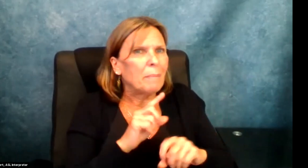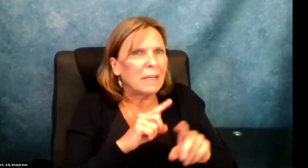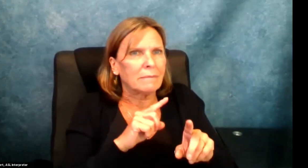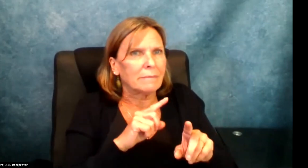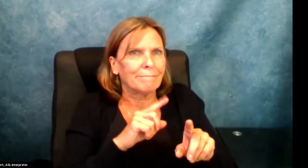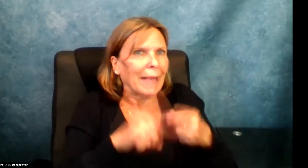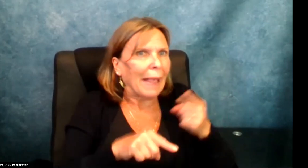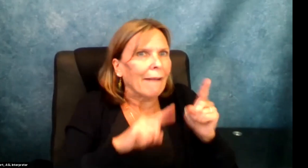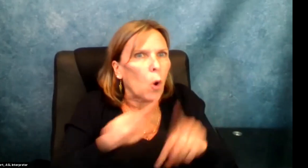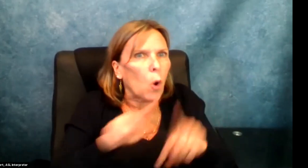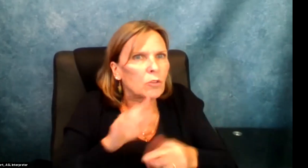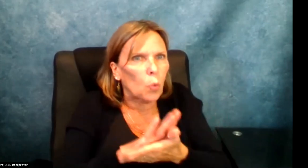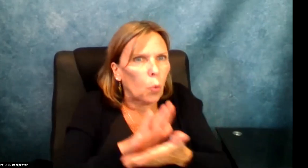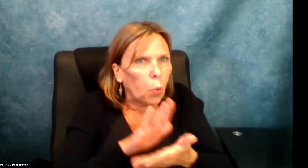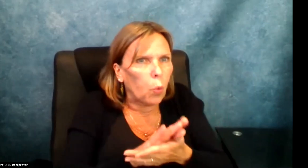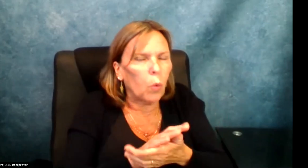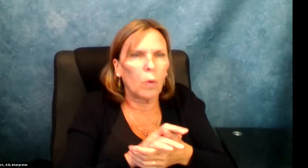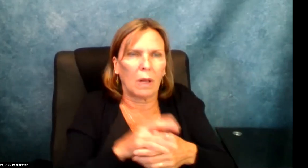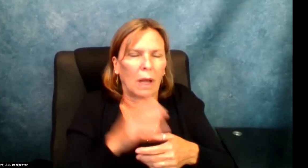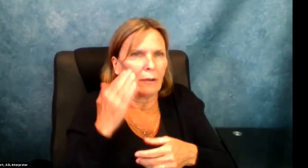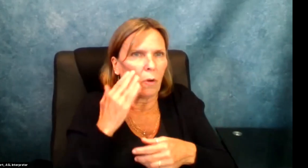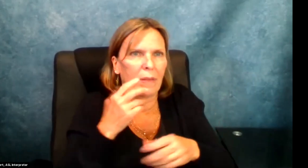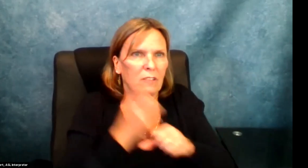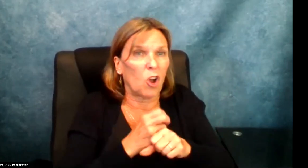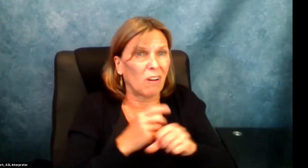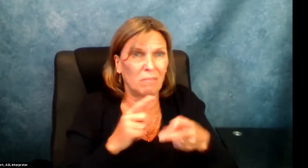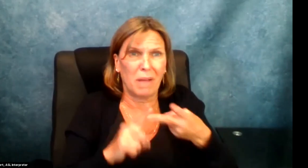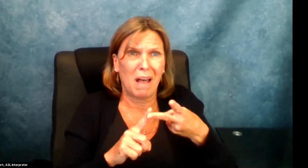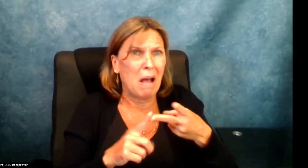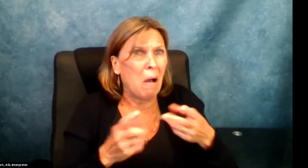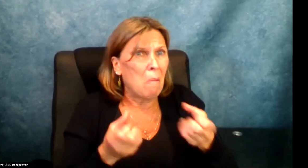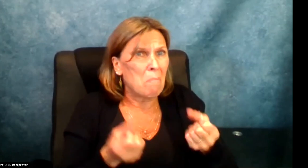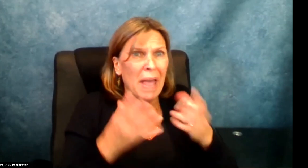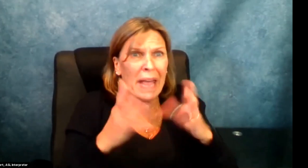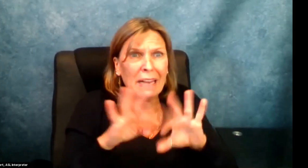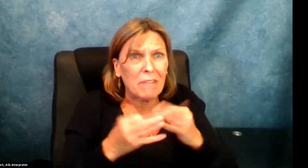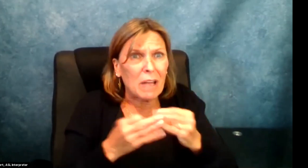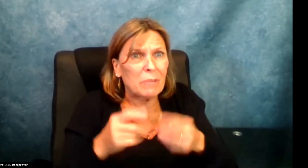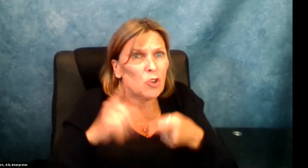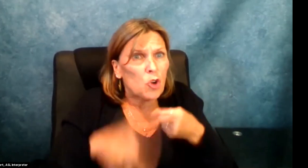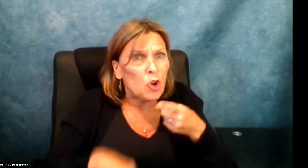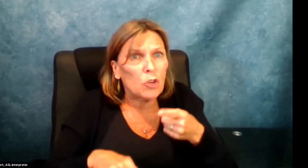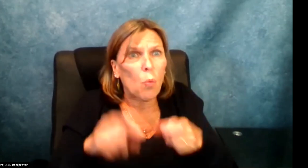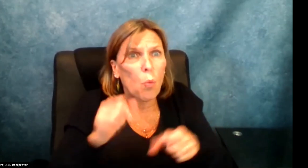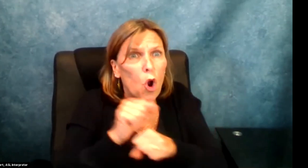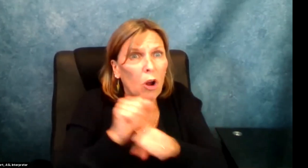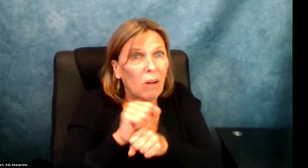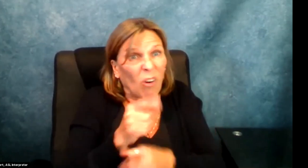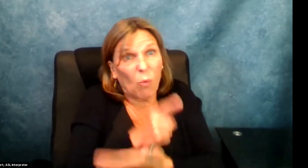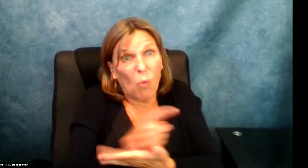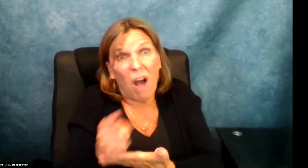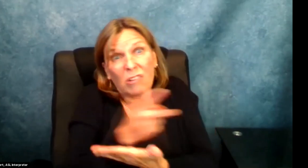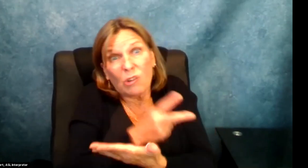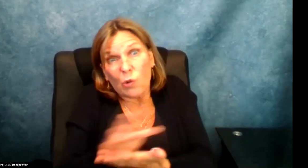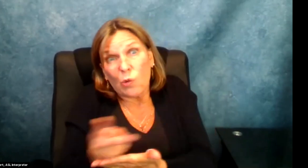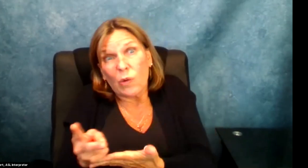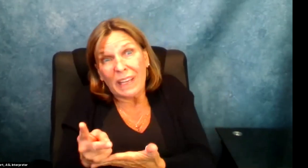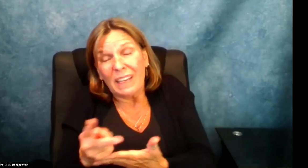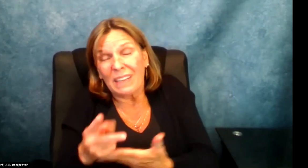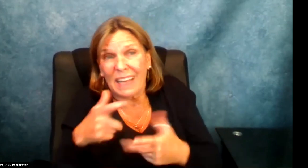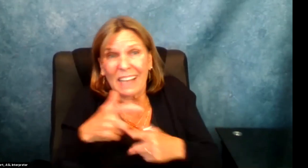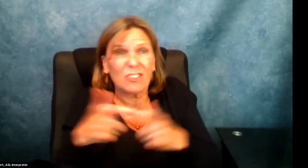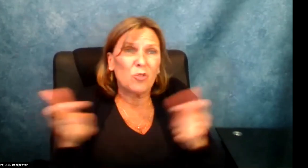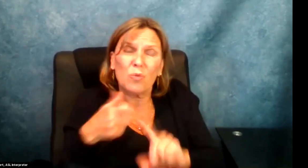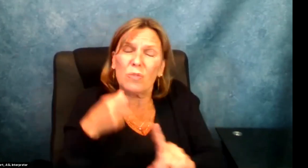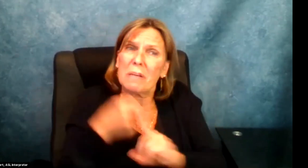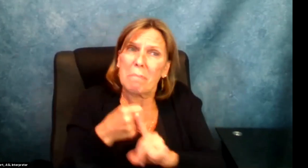status of the family. I mean, so many families have not been able to work for 1 to 2 weeks or more at a time, and that's a huge impact on everyone in our